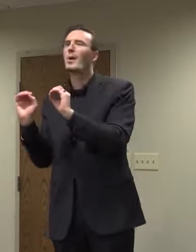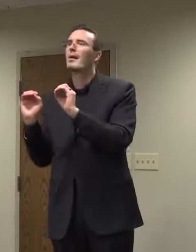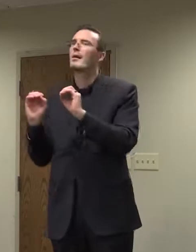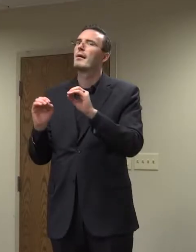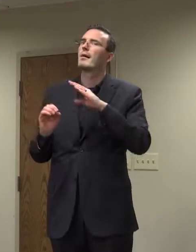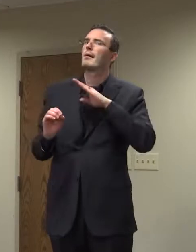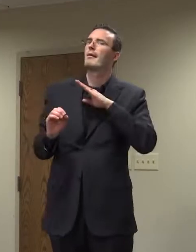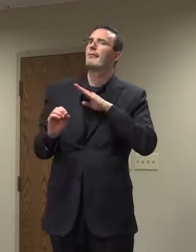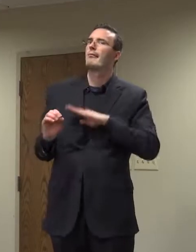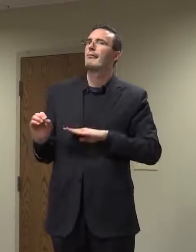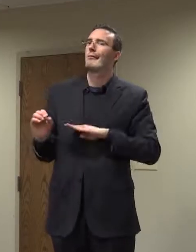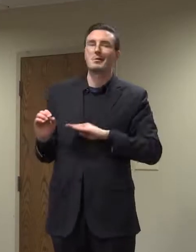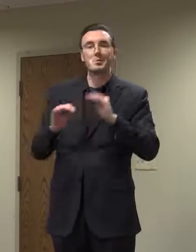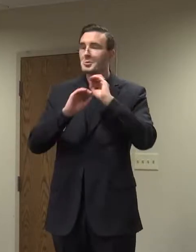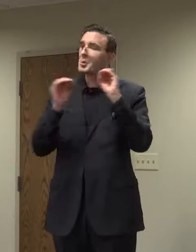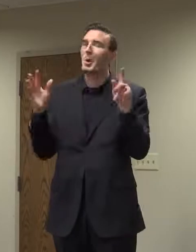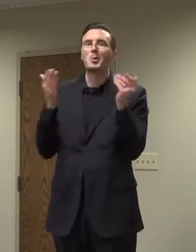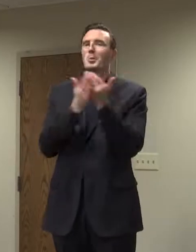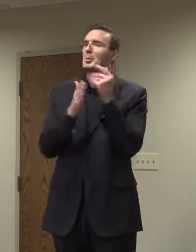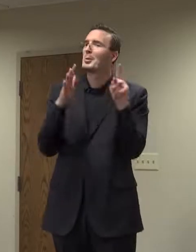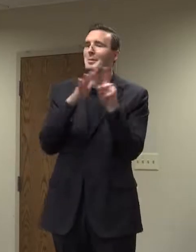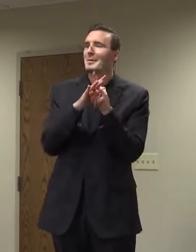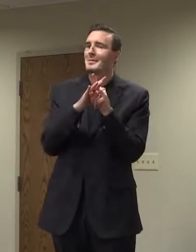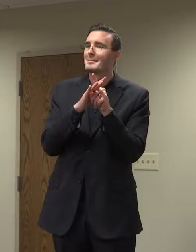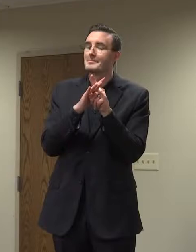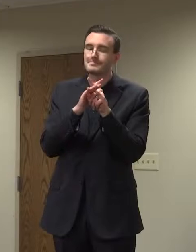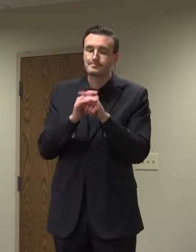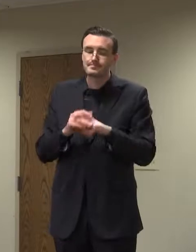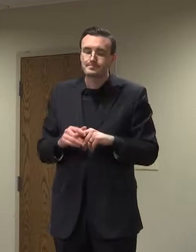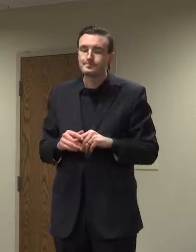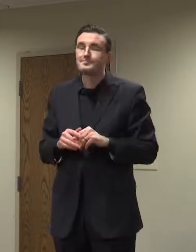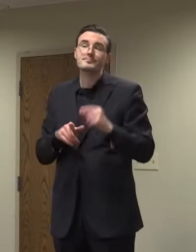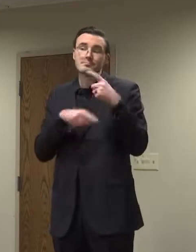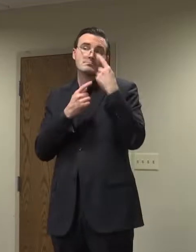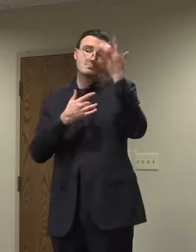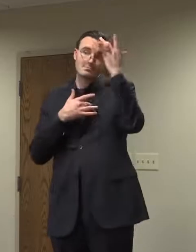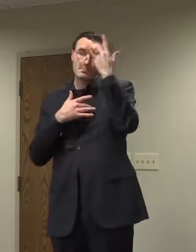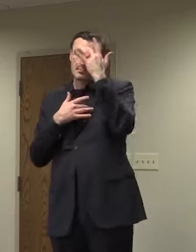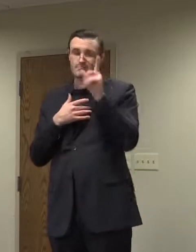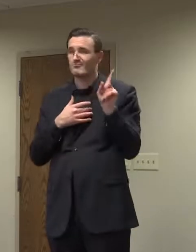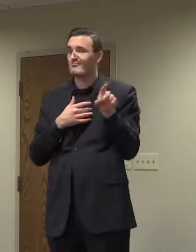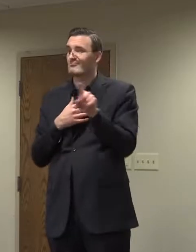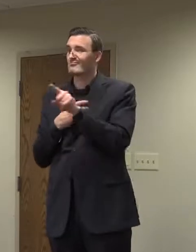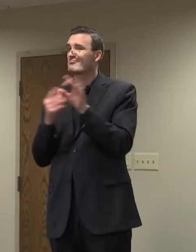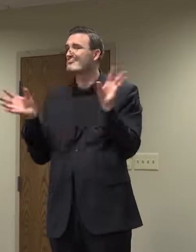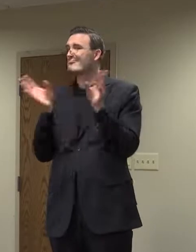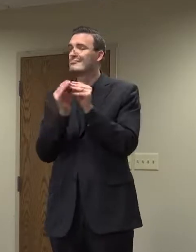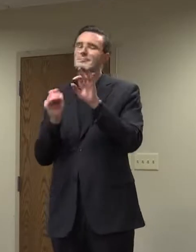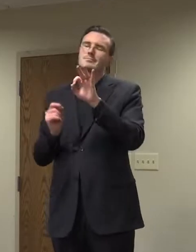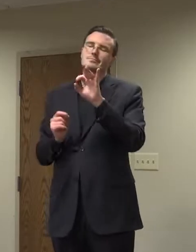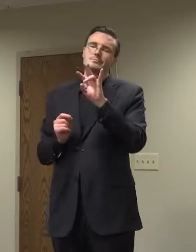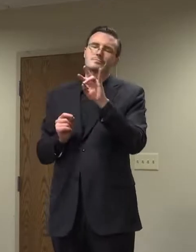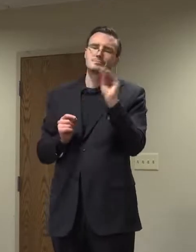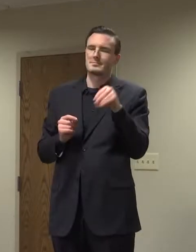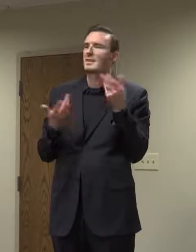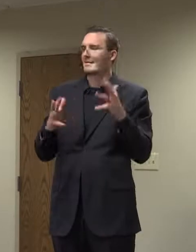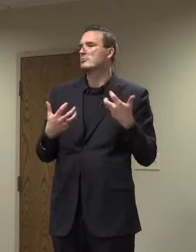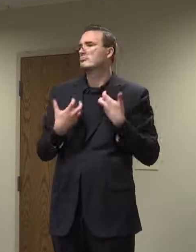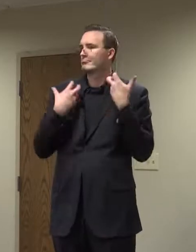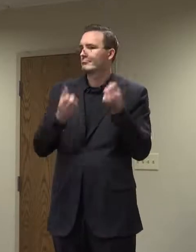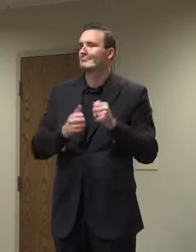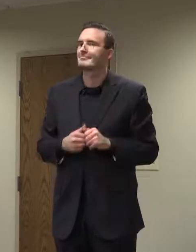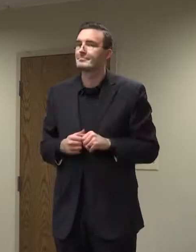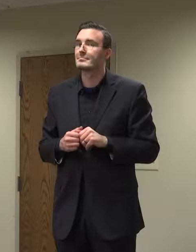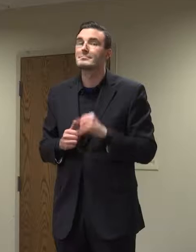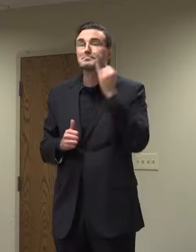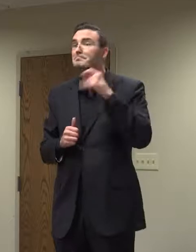our recovery rate is 97%. So if you have not voted, please, that is an essential service. You need to go